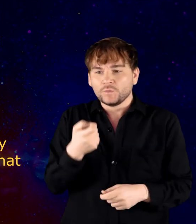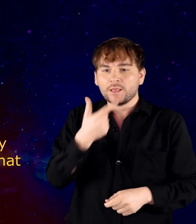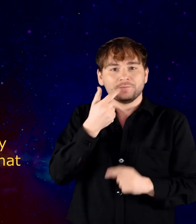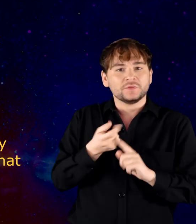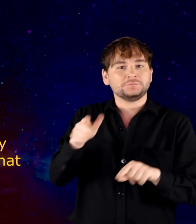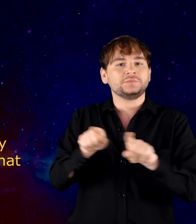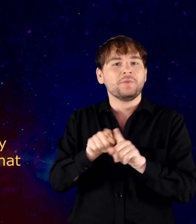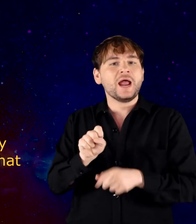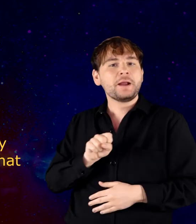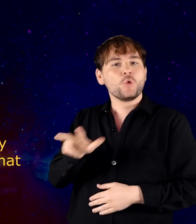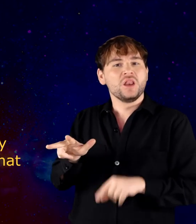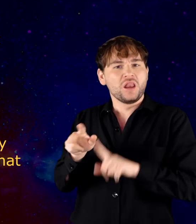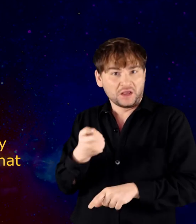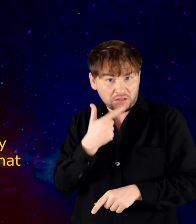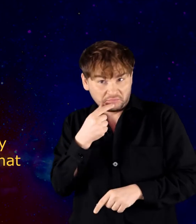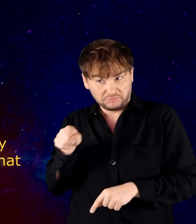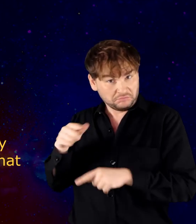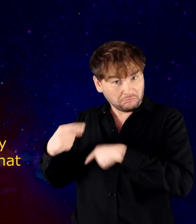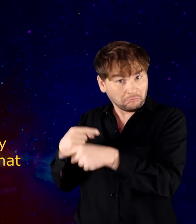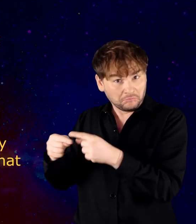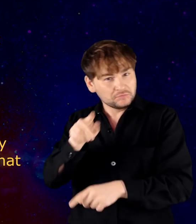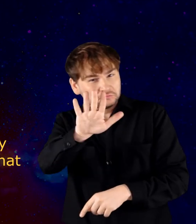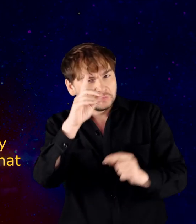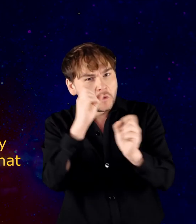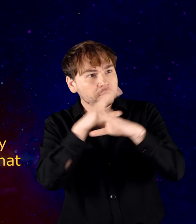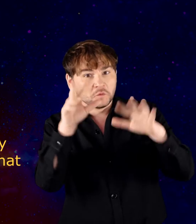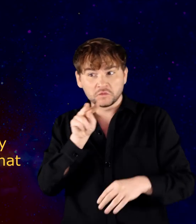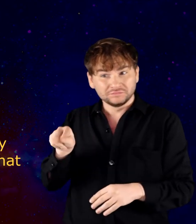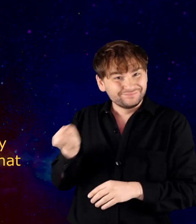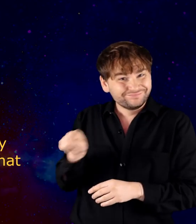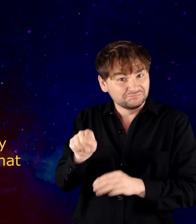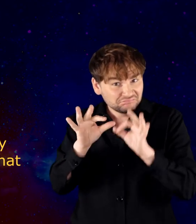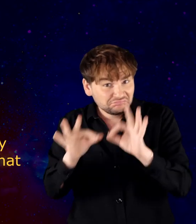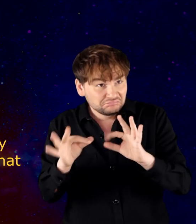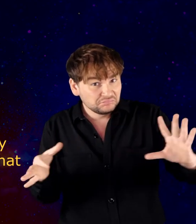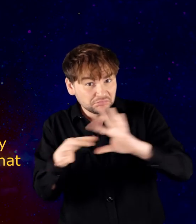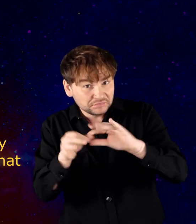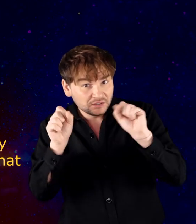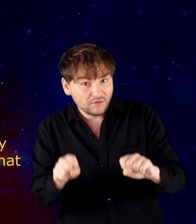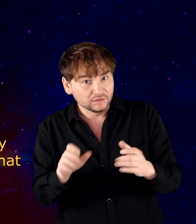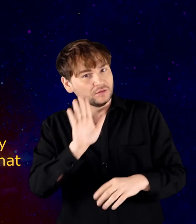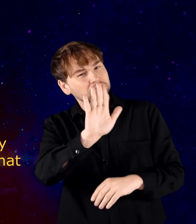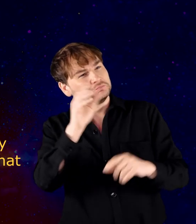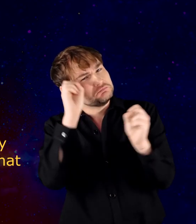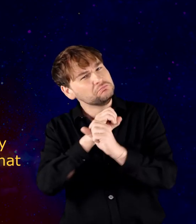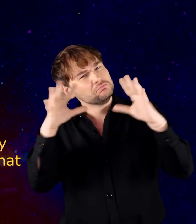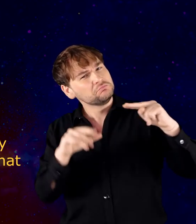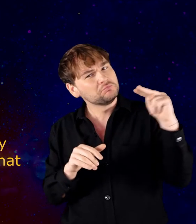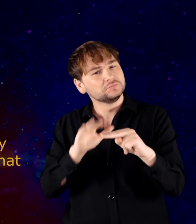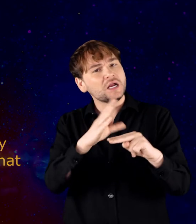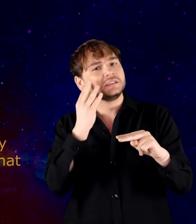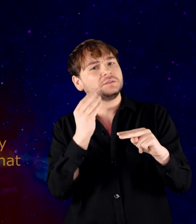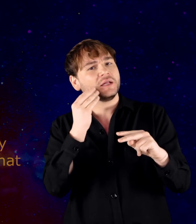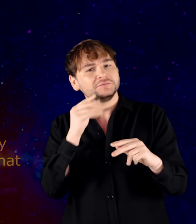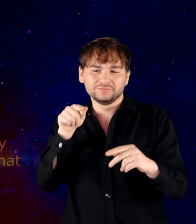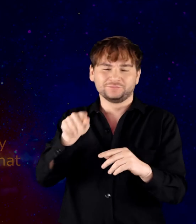drug remdesivir. Is there even a possibility that the two could be related according to your antibody therapy? How can